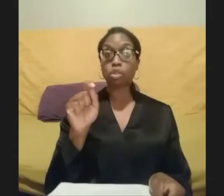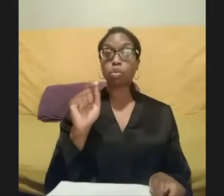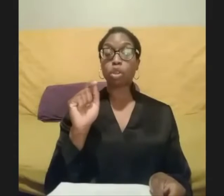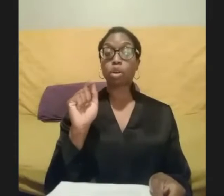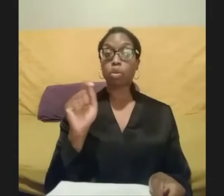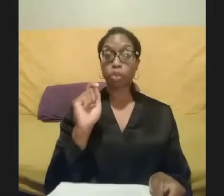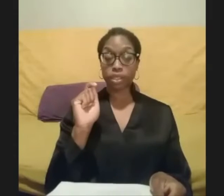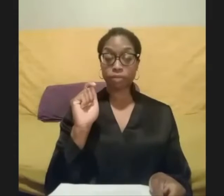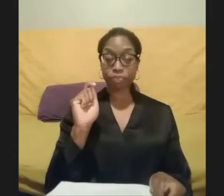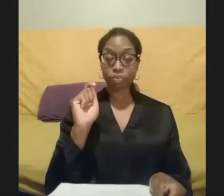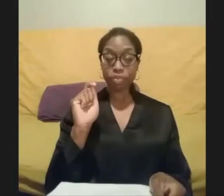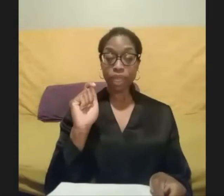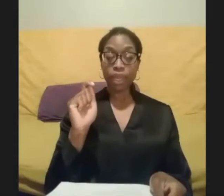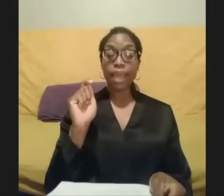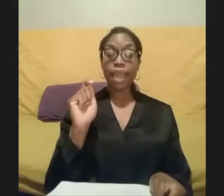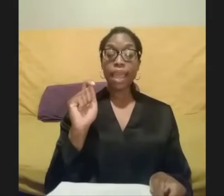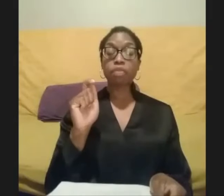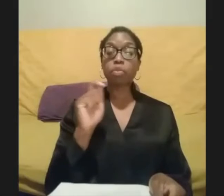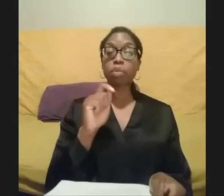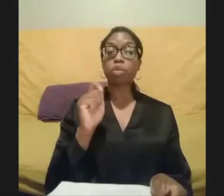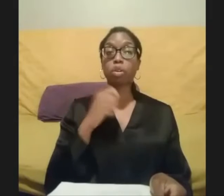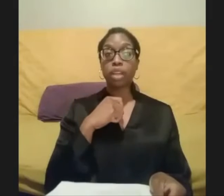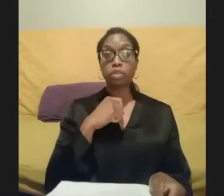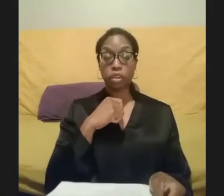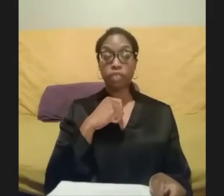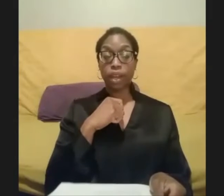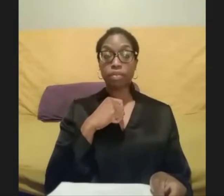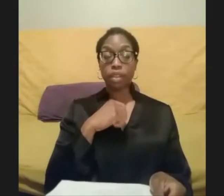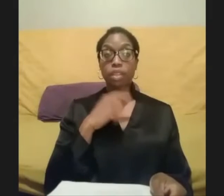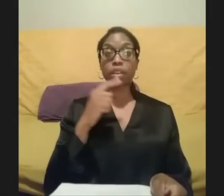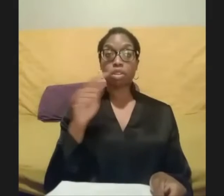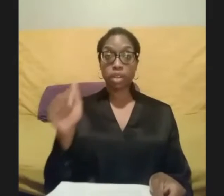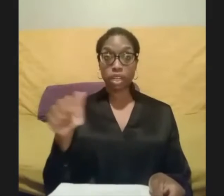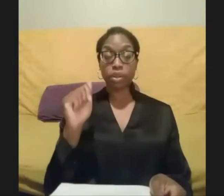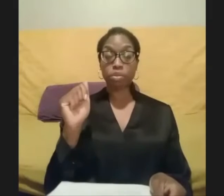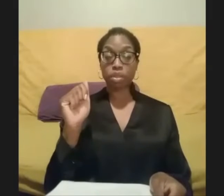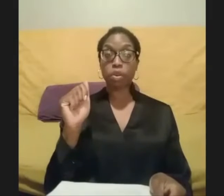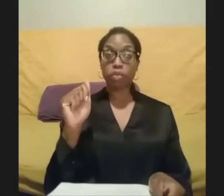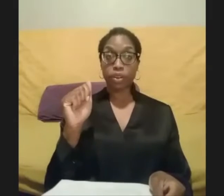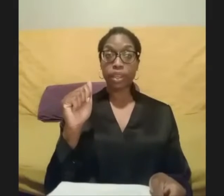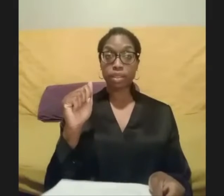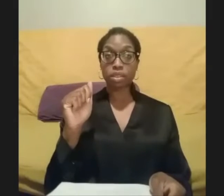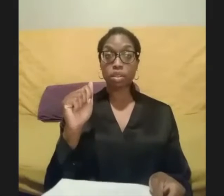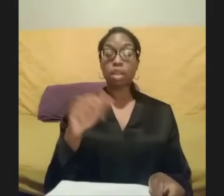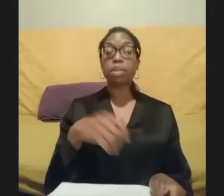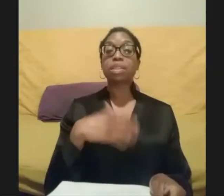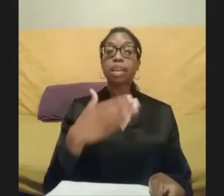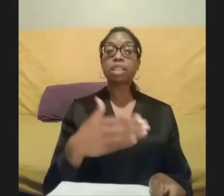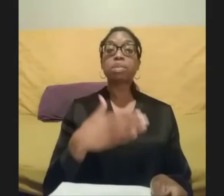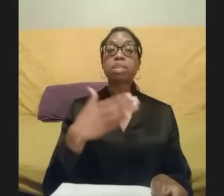your ovaries. And for women who are over age 45, they also are at an increased risk for ovarian cancer, because cancer is something